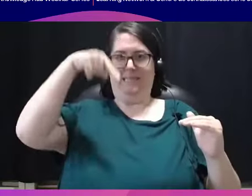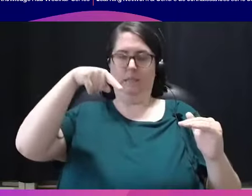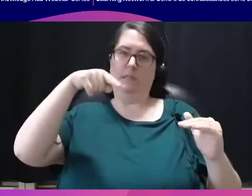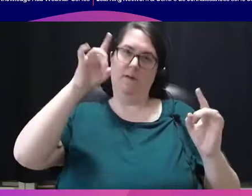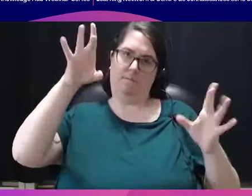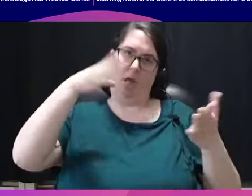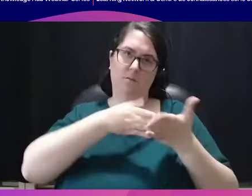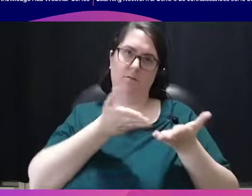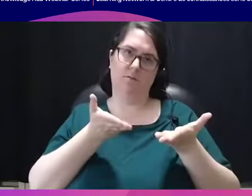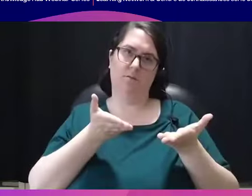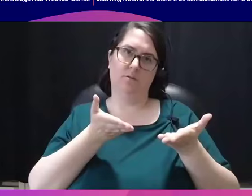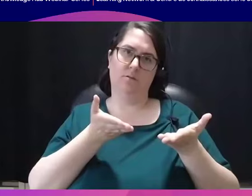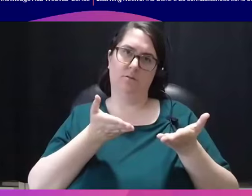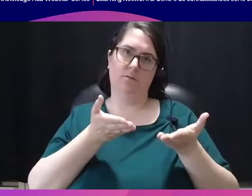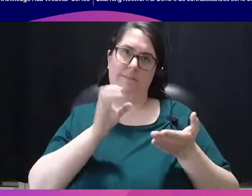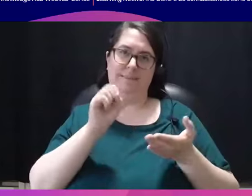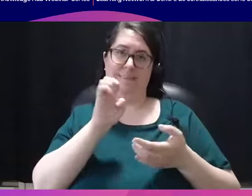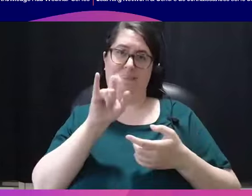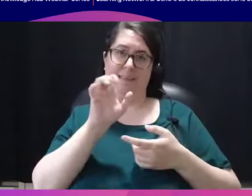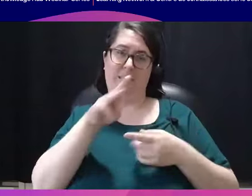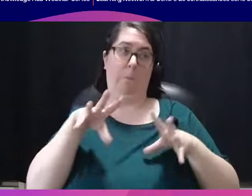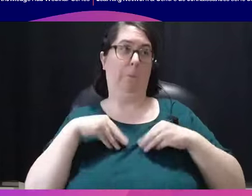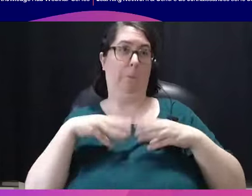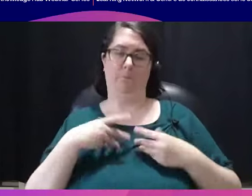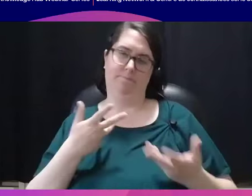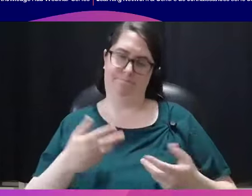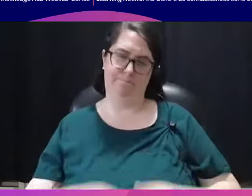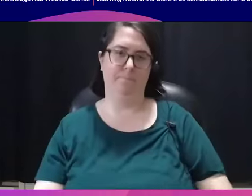normalizes sexism.